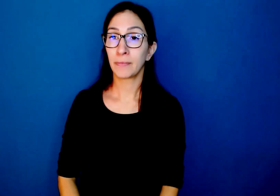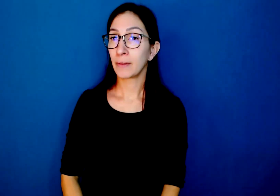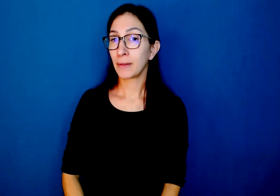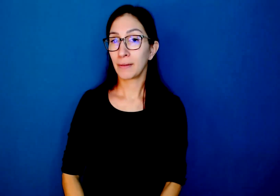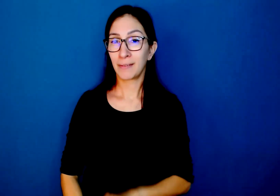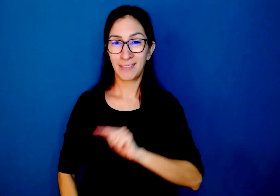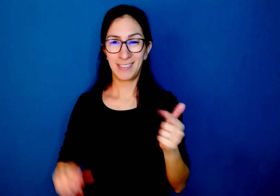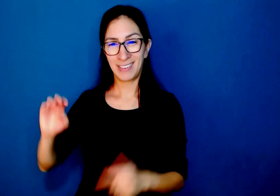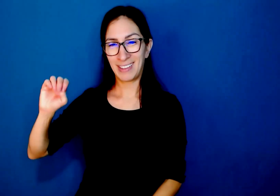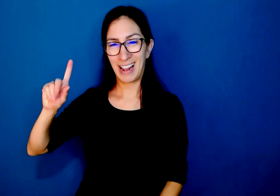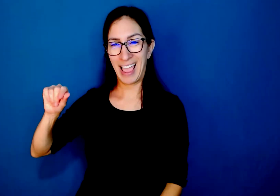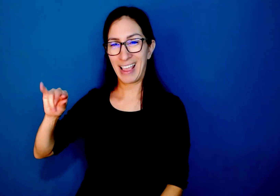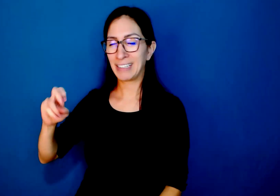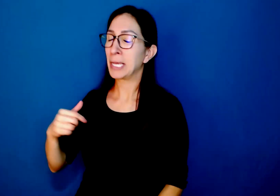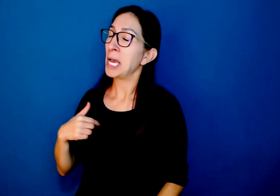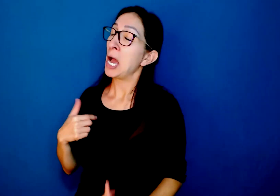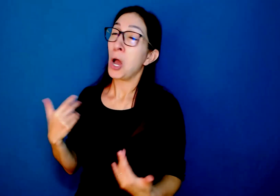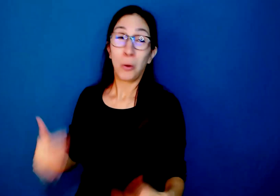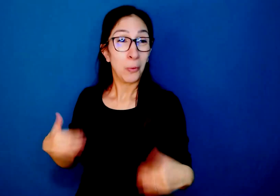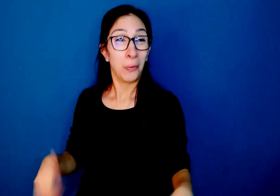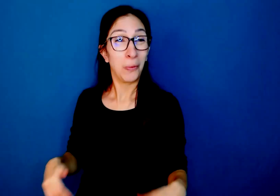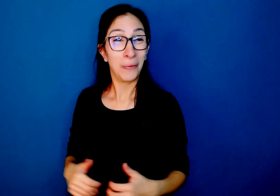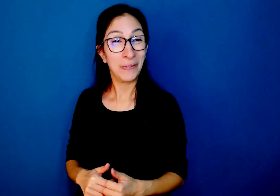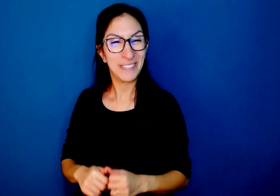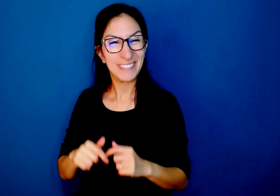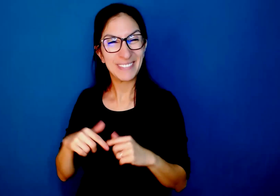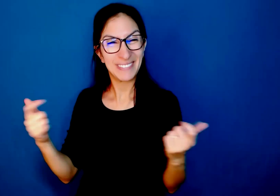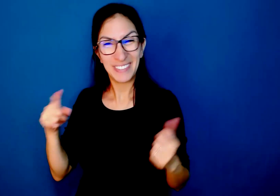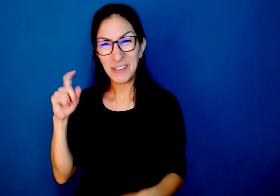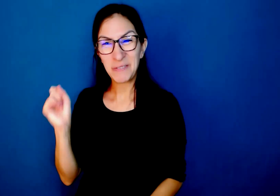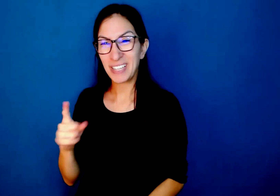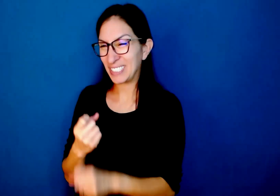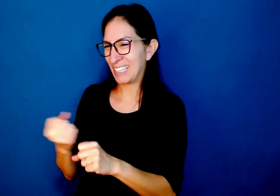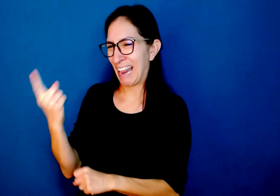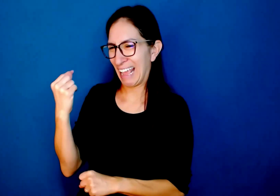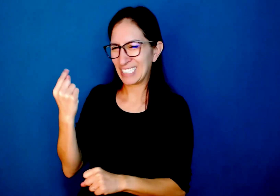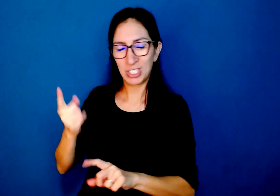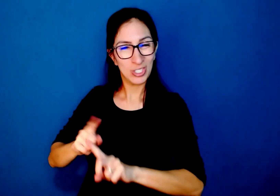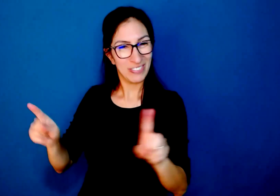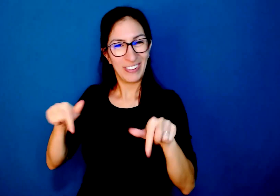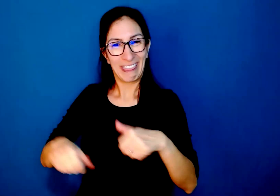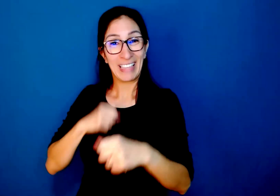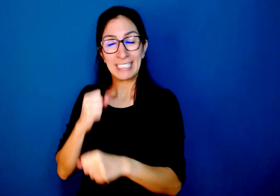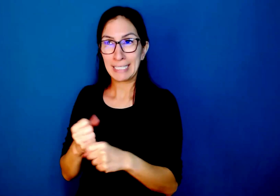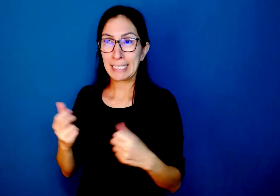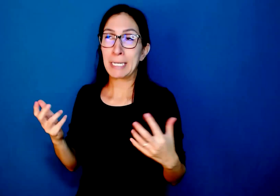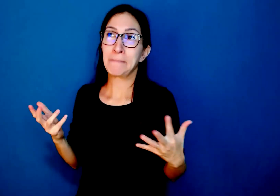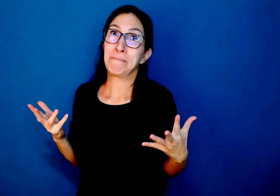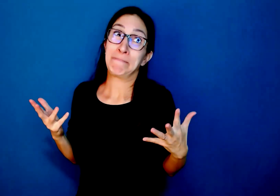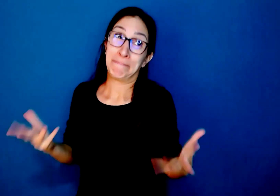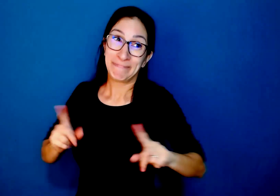That's quite Yeah. a question. Not quite as much of a question as it would have been about a year ago, but I have my